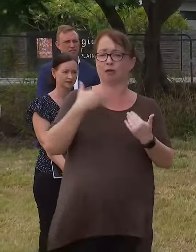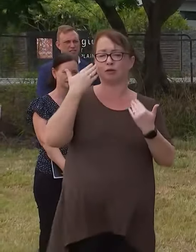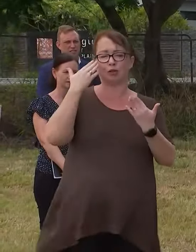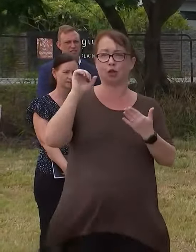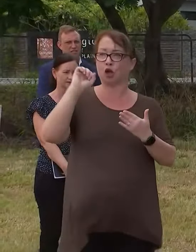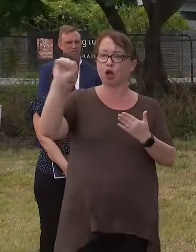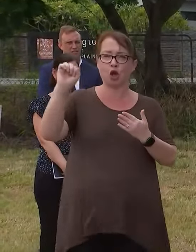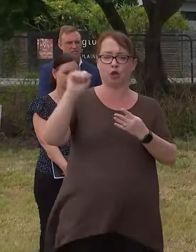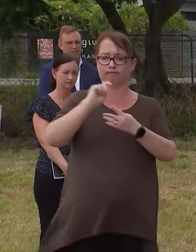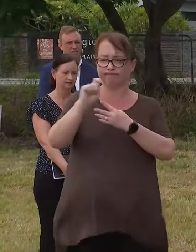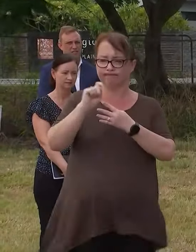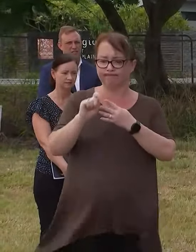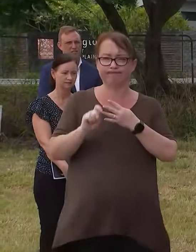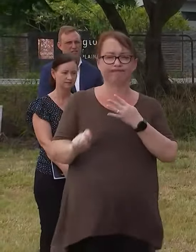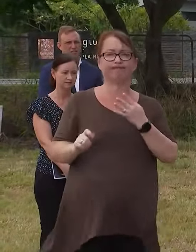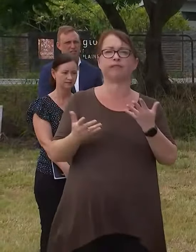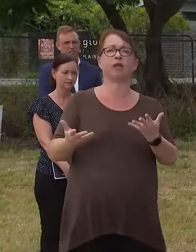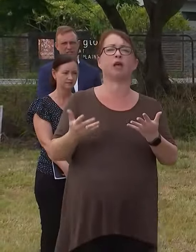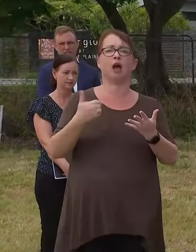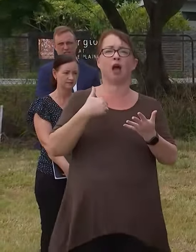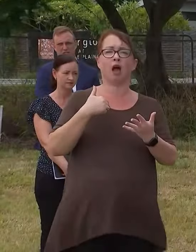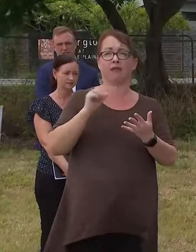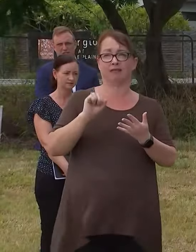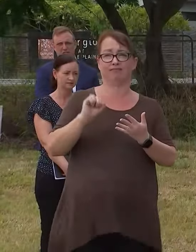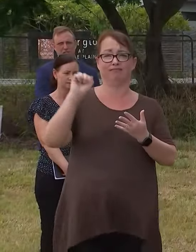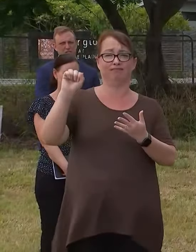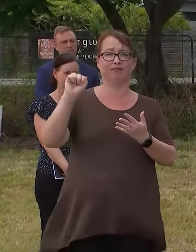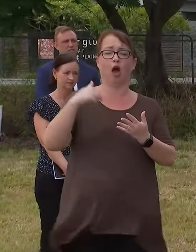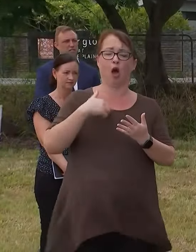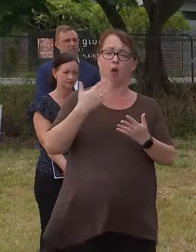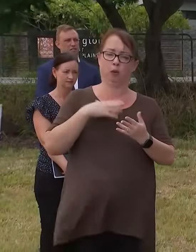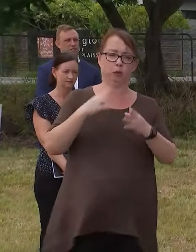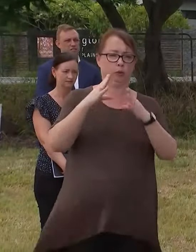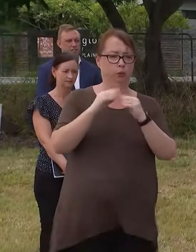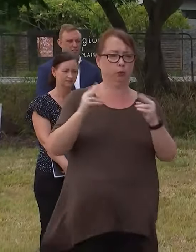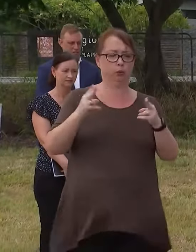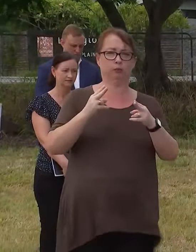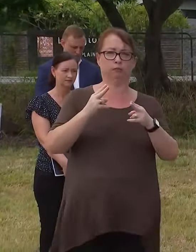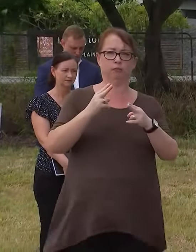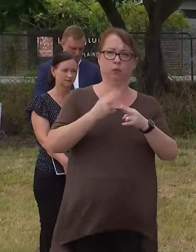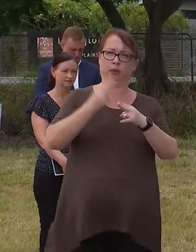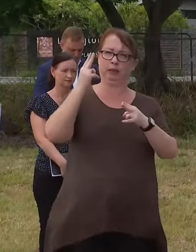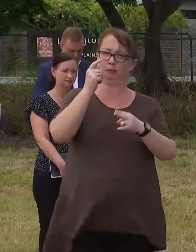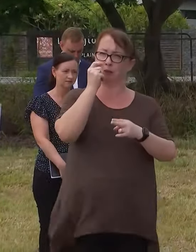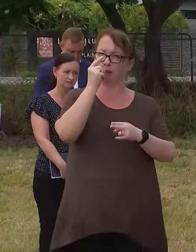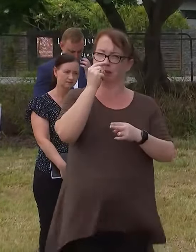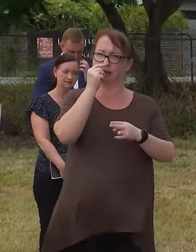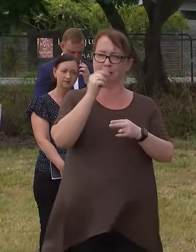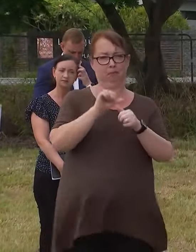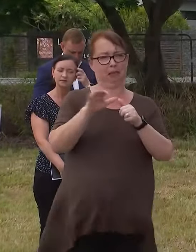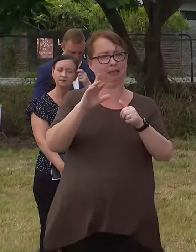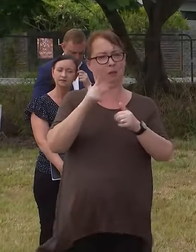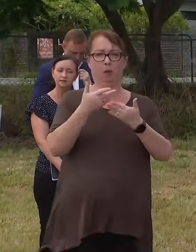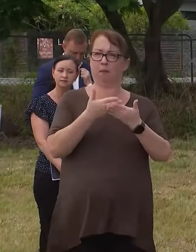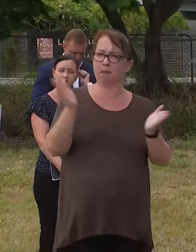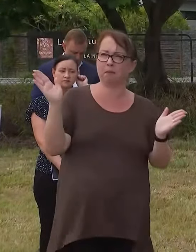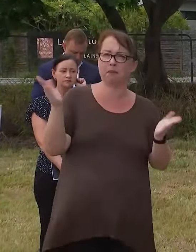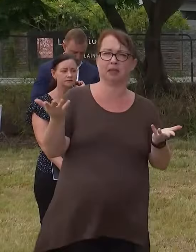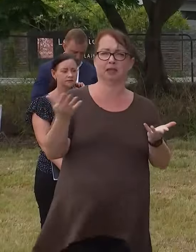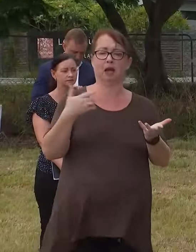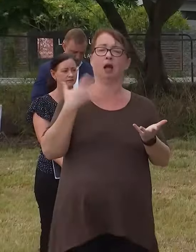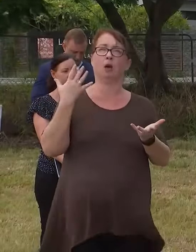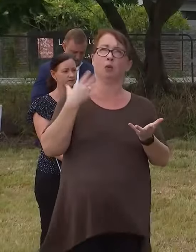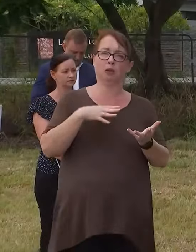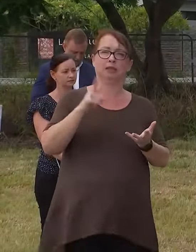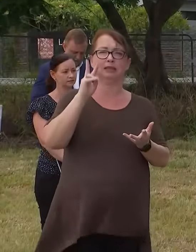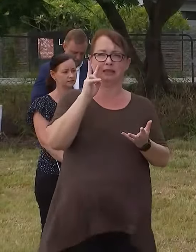for her. But I would like these resolved as quickly as possible in the public interest. I absolutely would like to see a